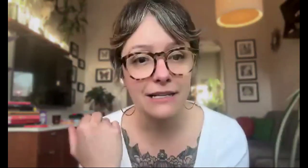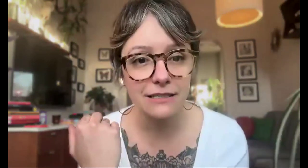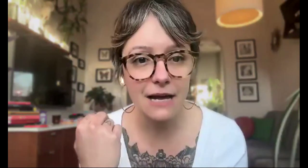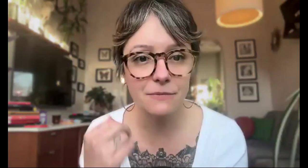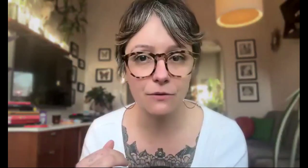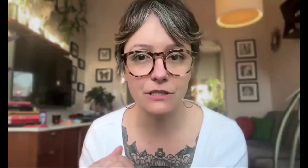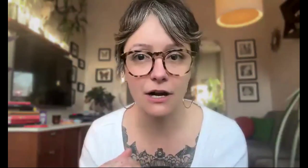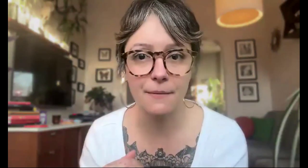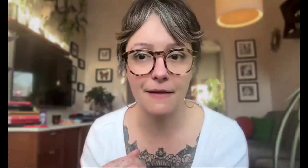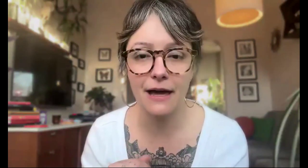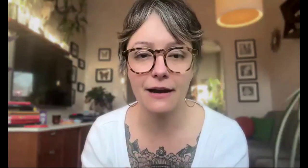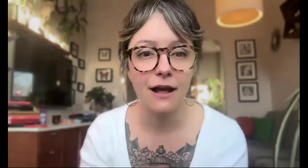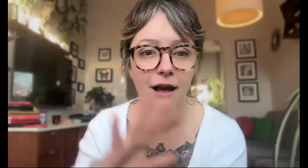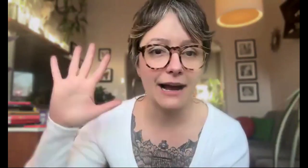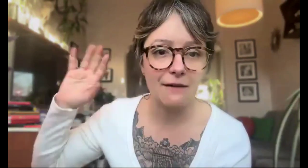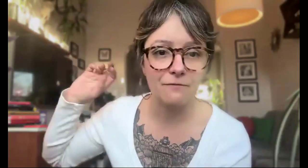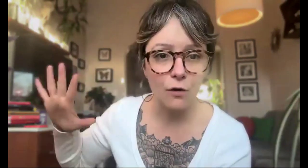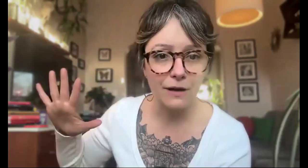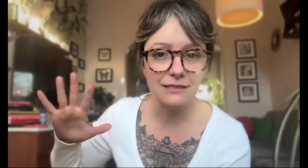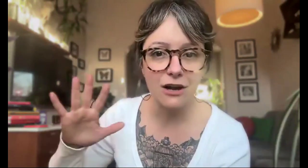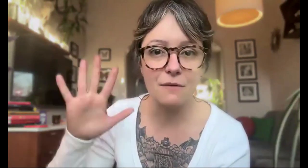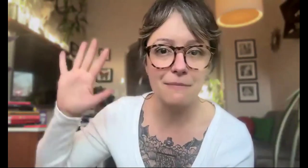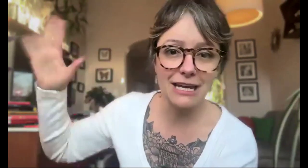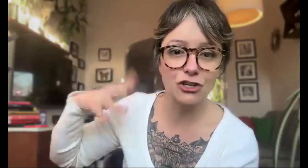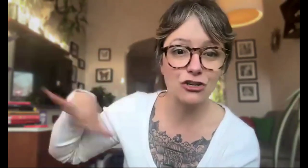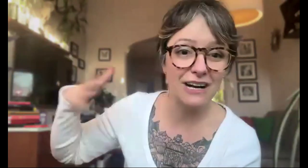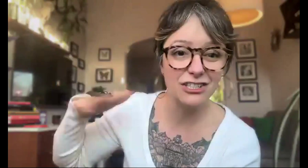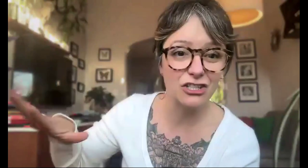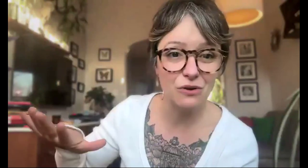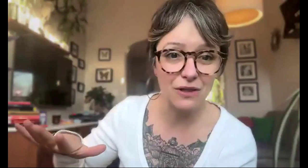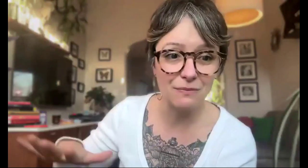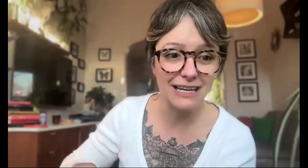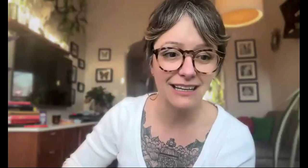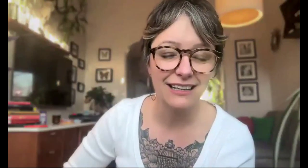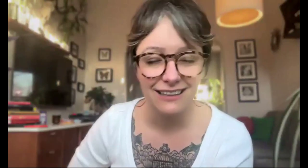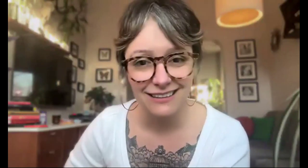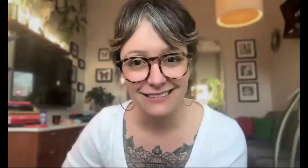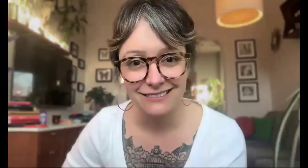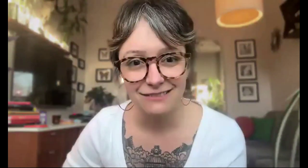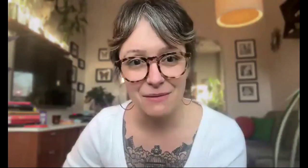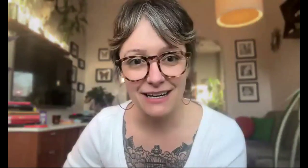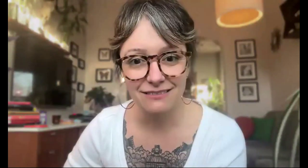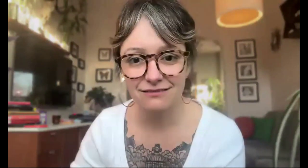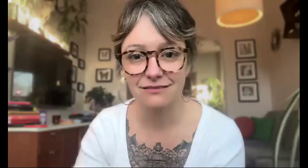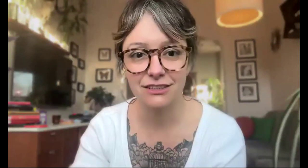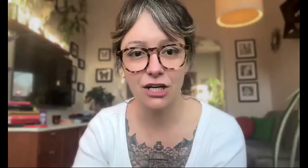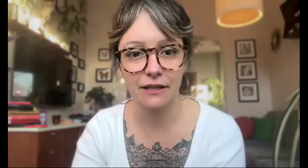Friends, I'm so sorry about that. I got focused on making sure you guys could do it with me. My bad. Sorry,